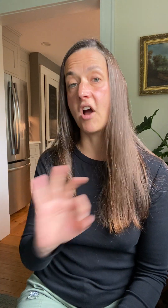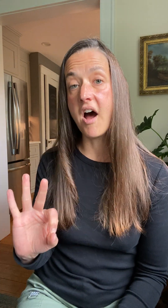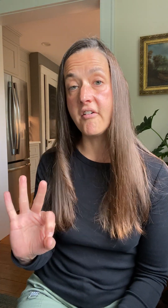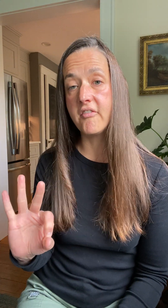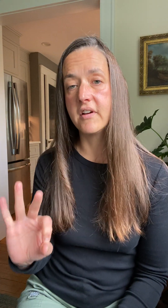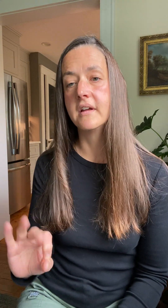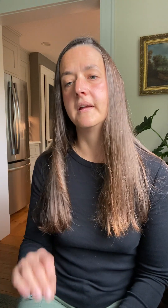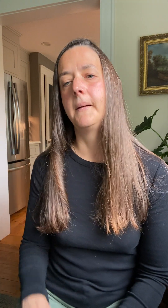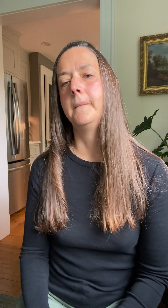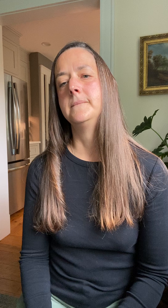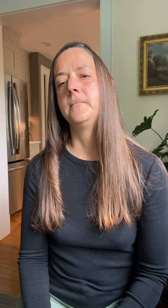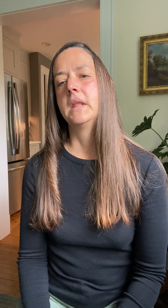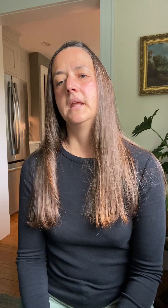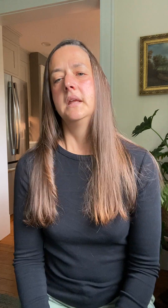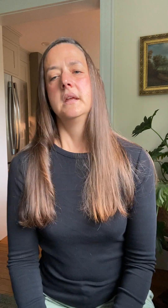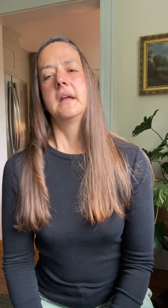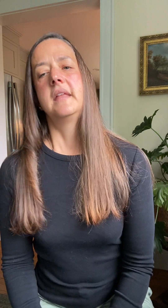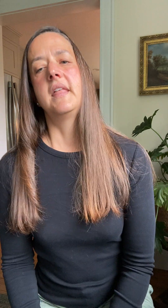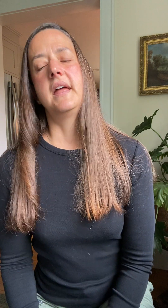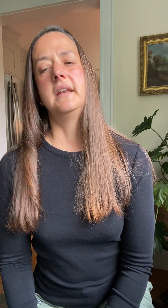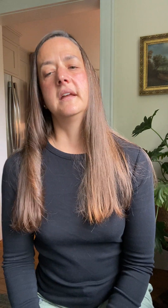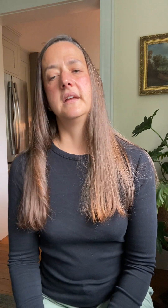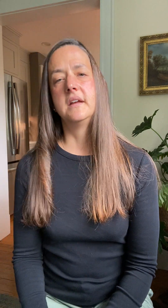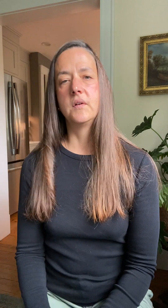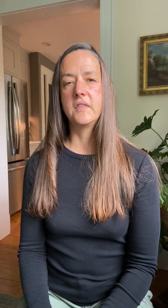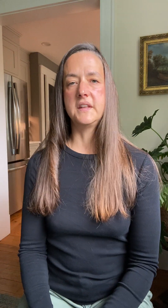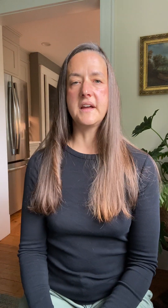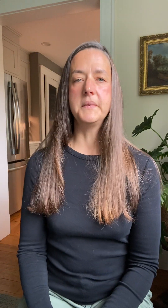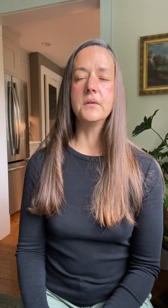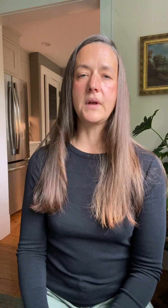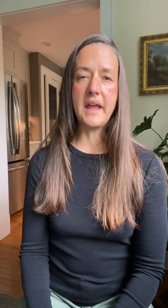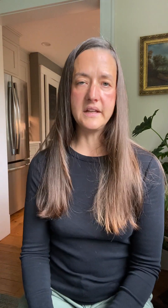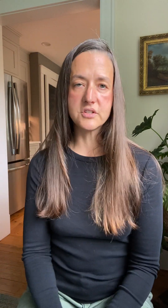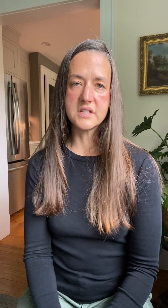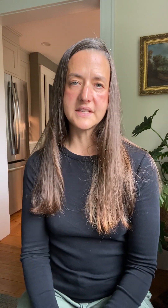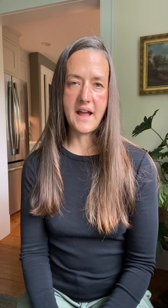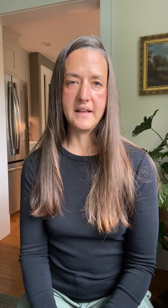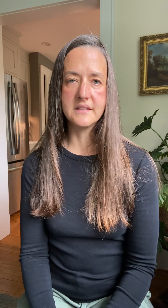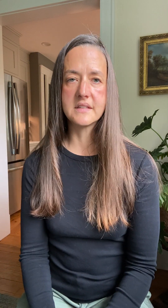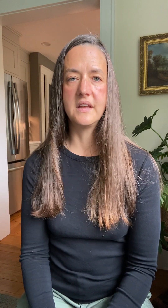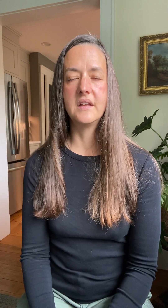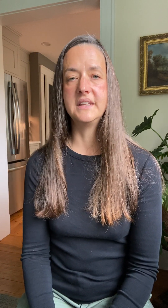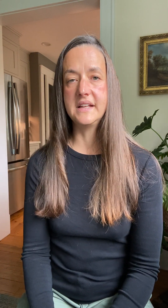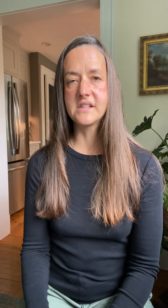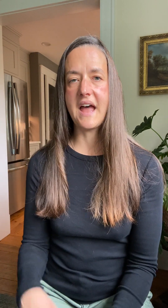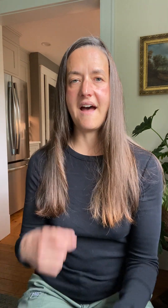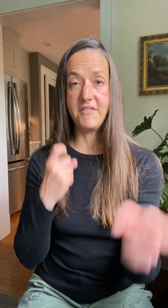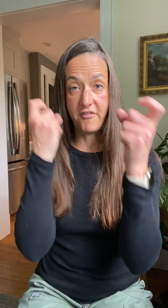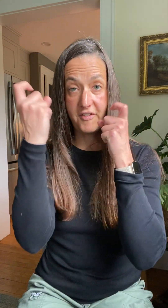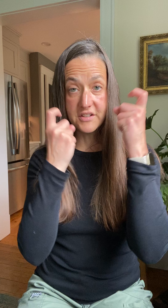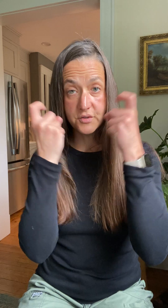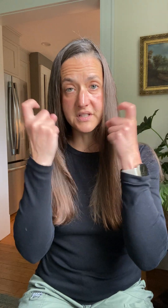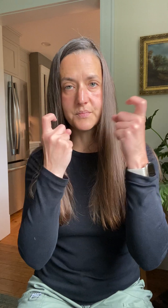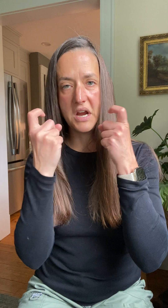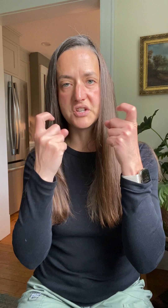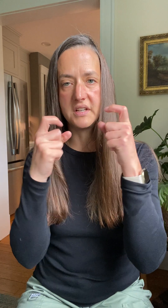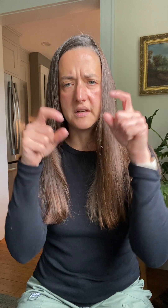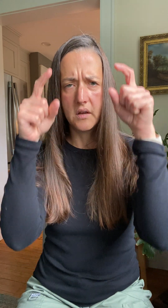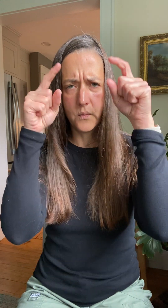off. And then the W-H signs need to have the facial expression with